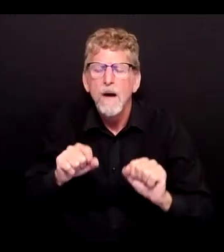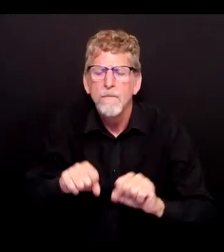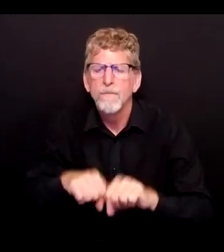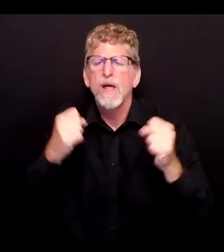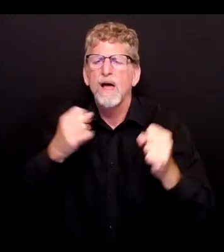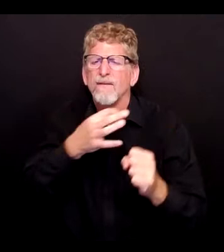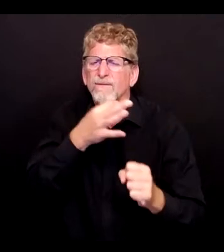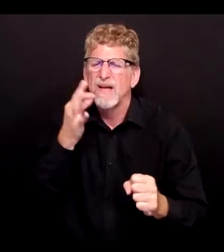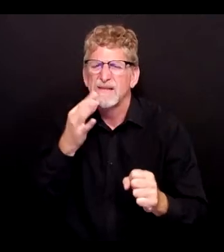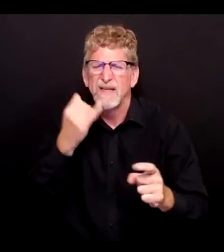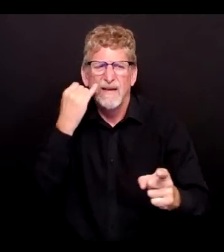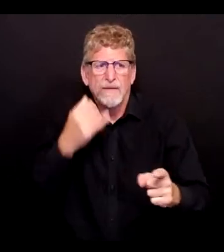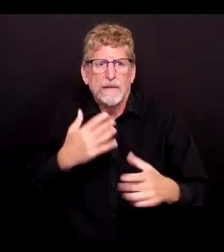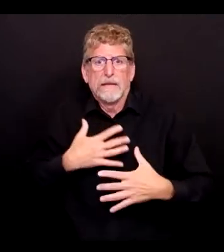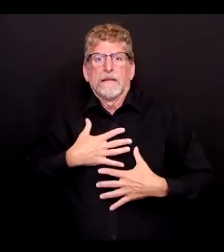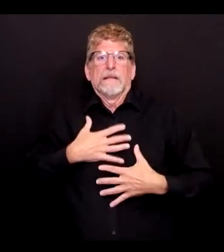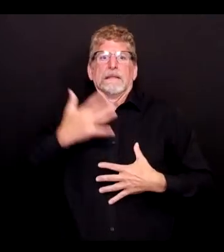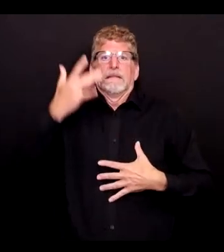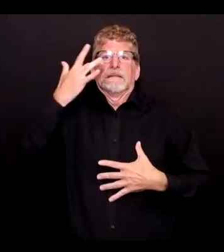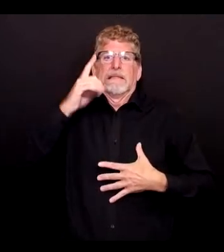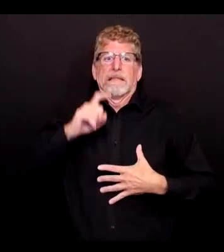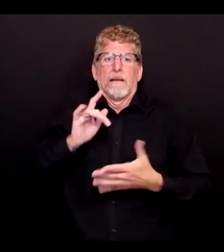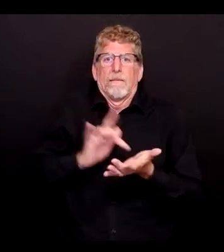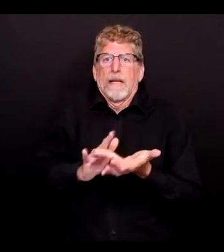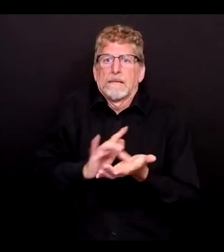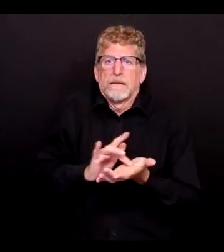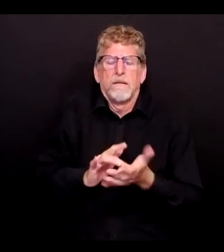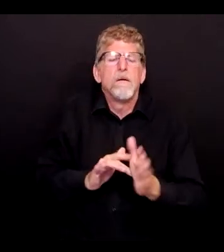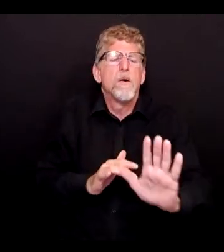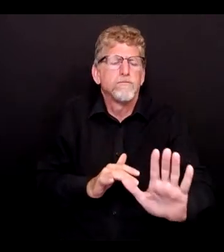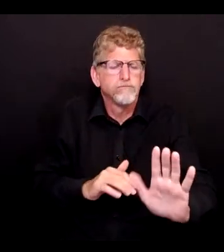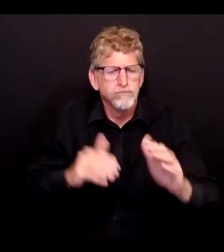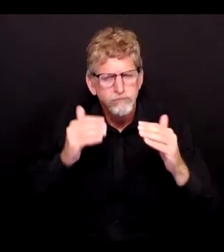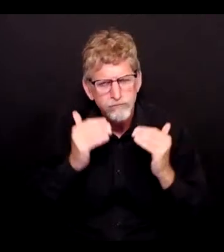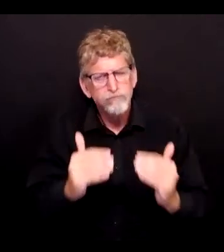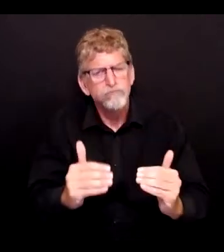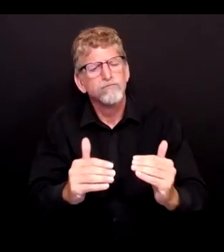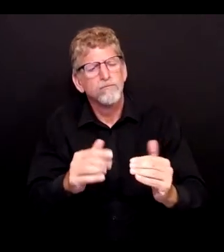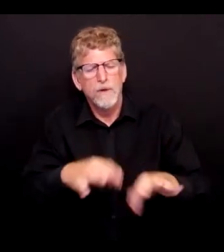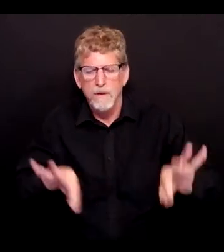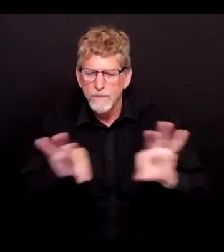drink, or eat. It's important to take care of yourself.